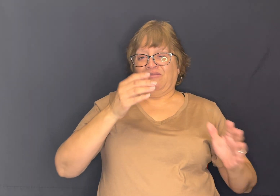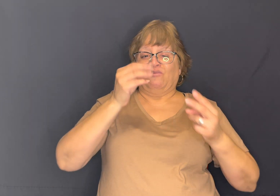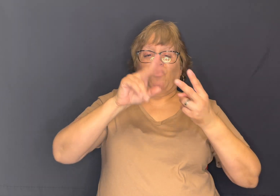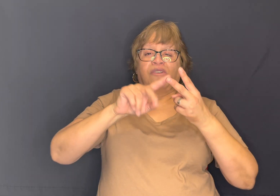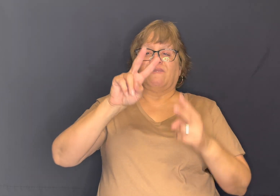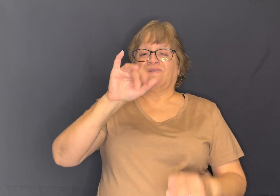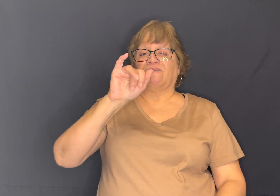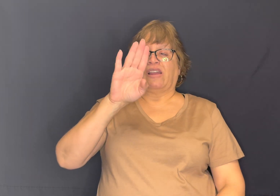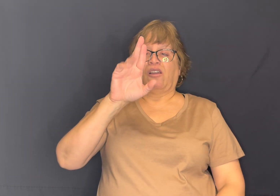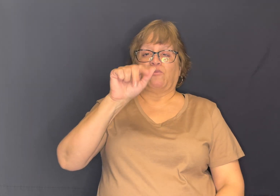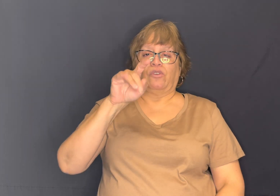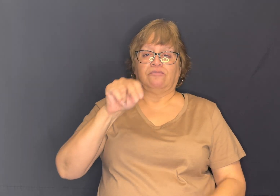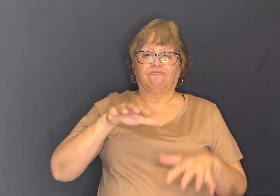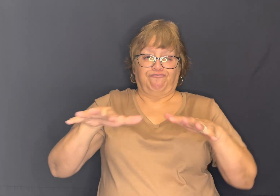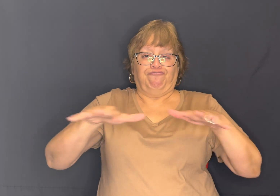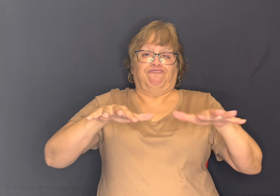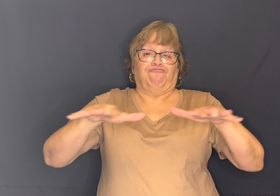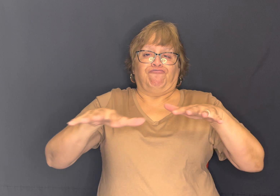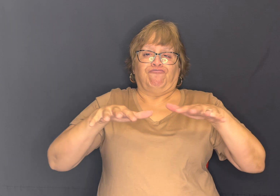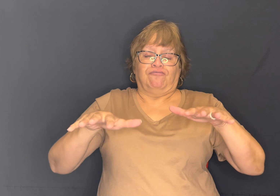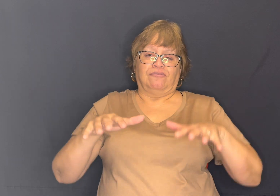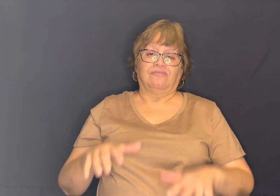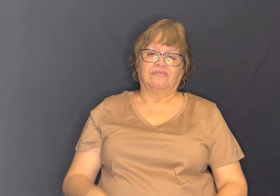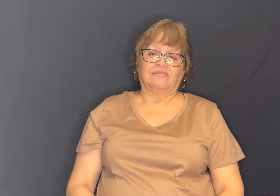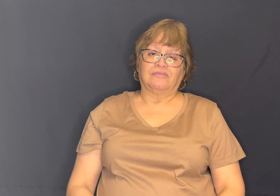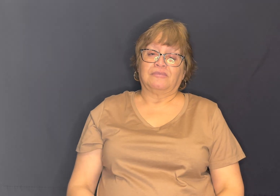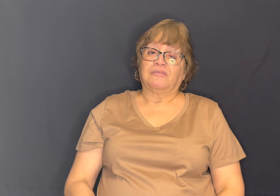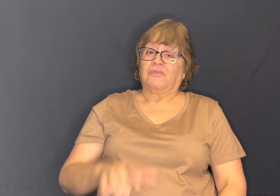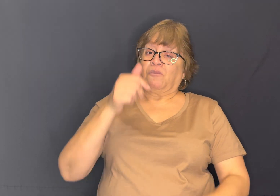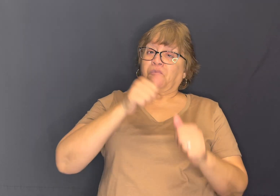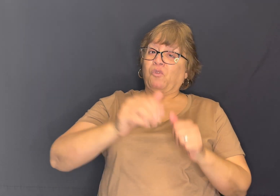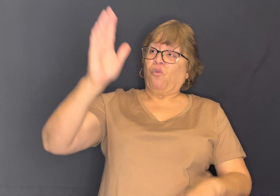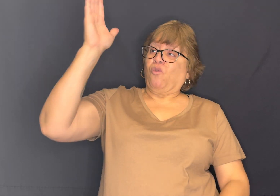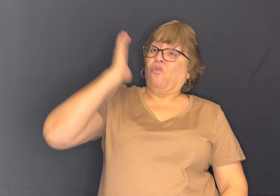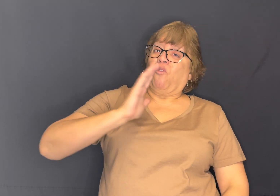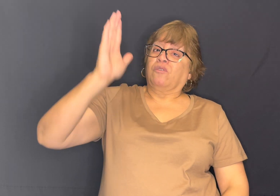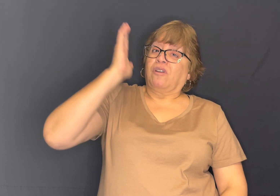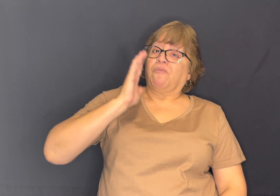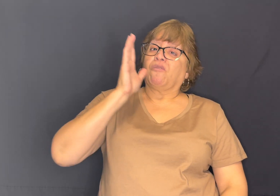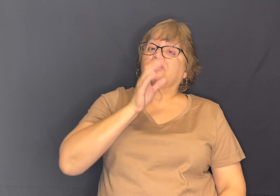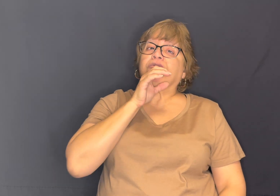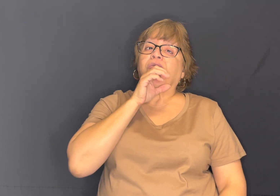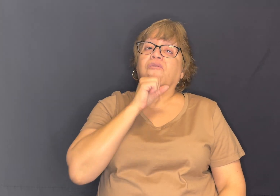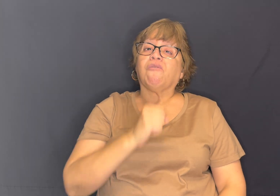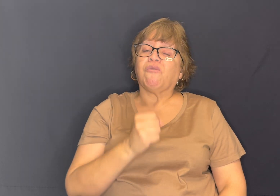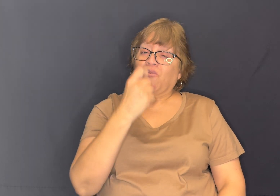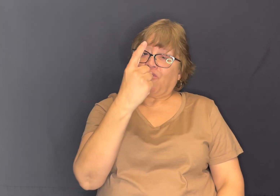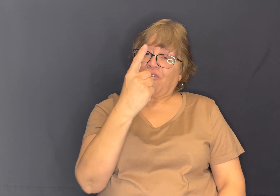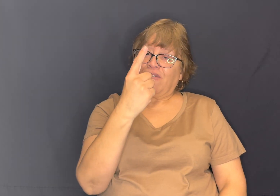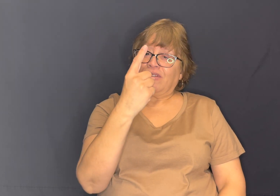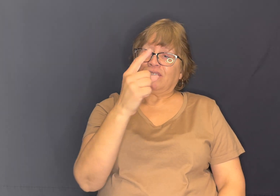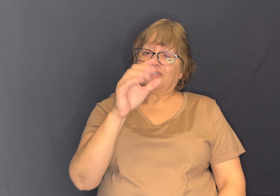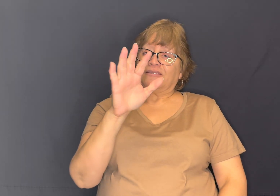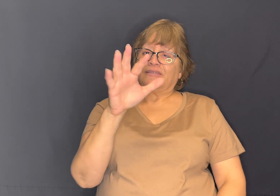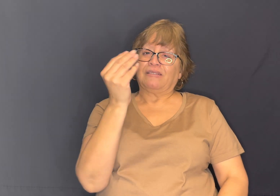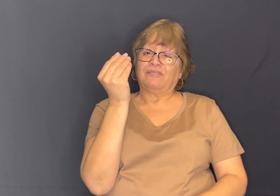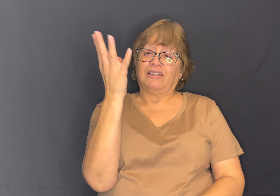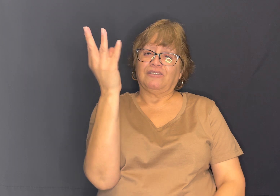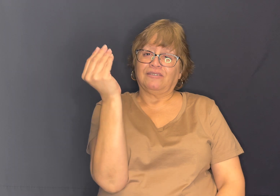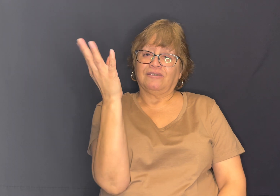to wake up. We also have vibrating alarms that shake the bed. A long